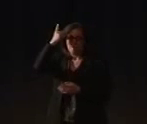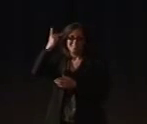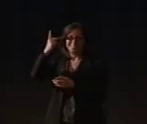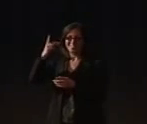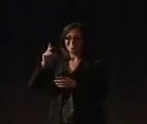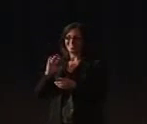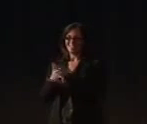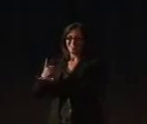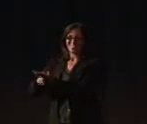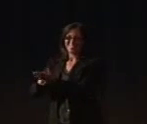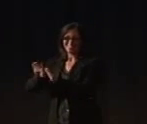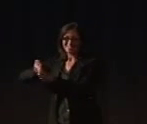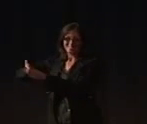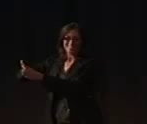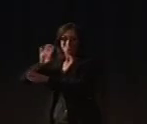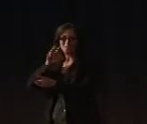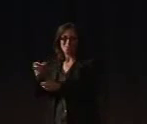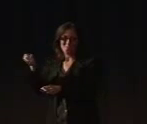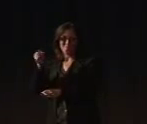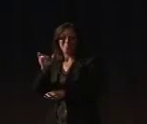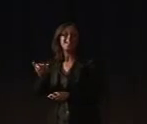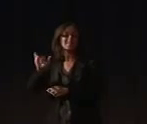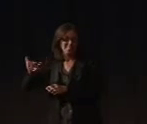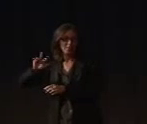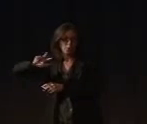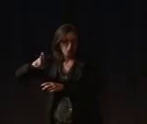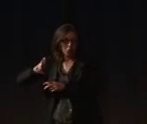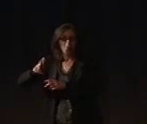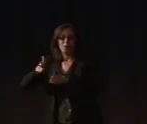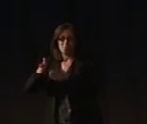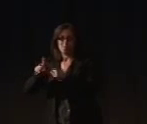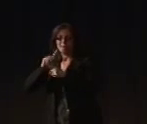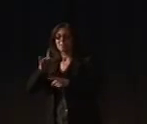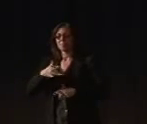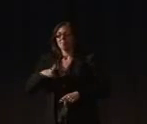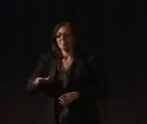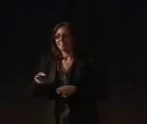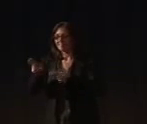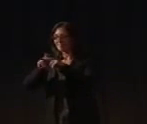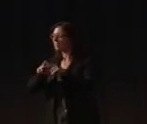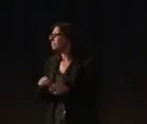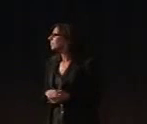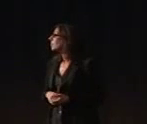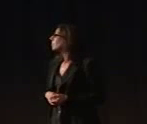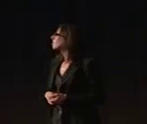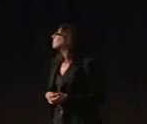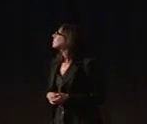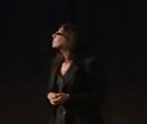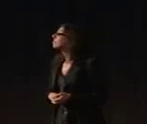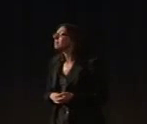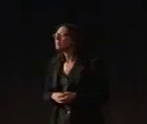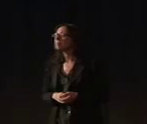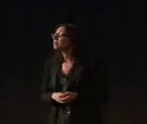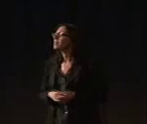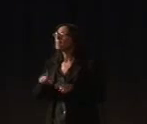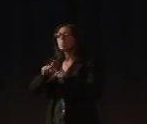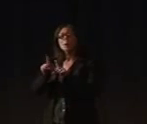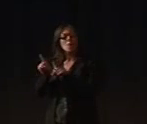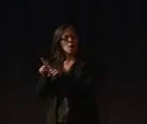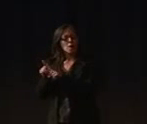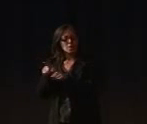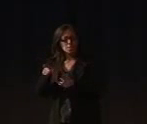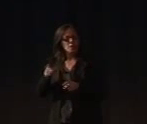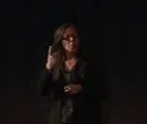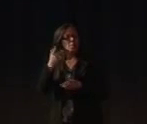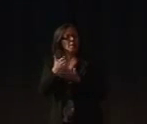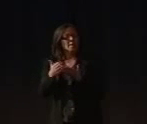it's the third one. Now, the problem is that there is a definition which makes us difficult for us to